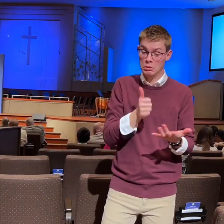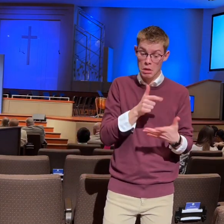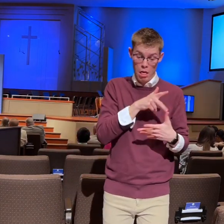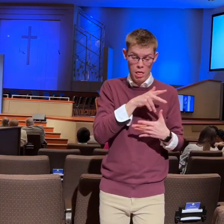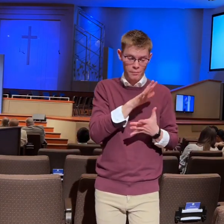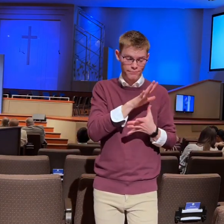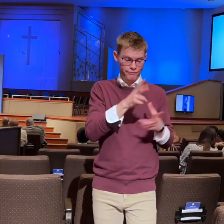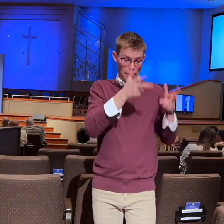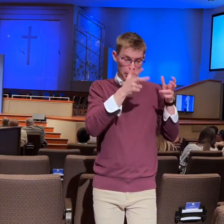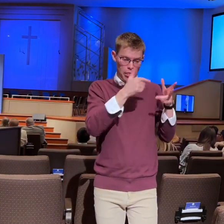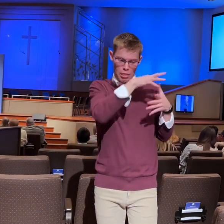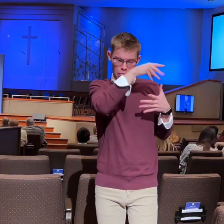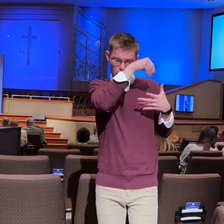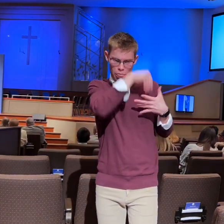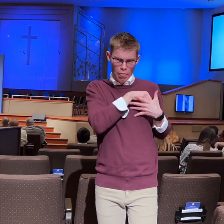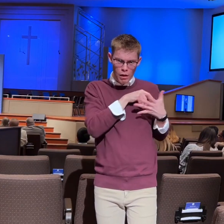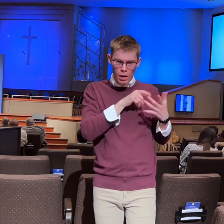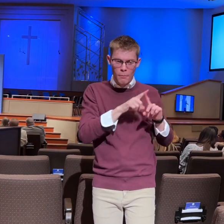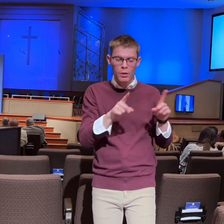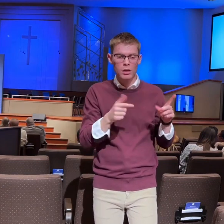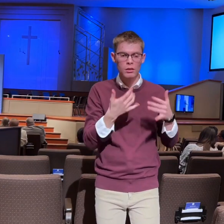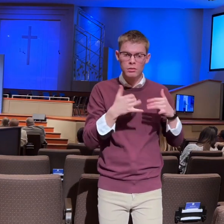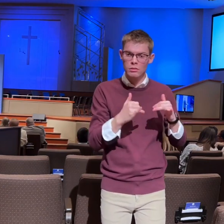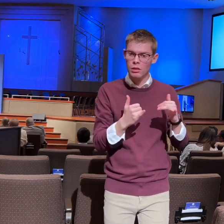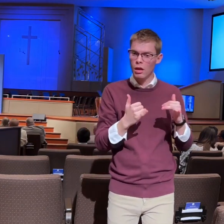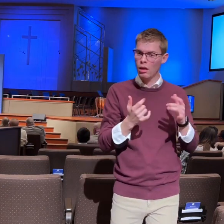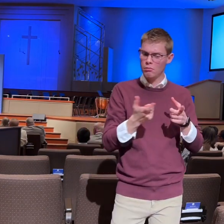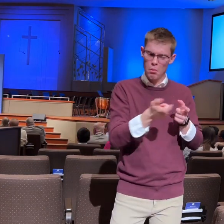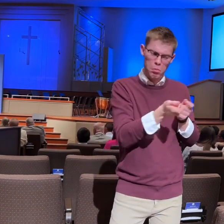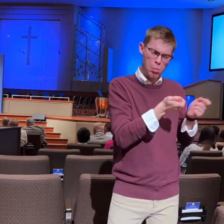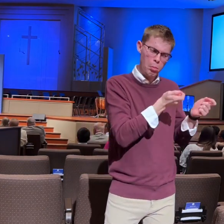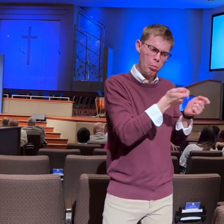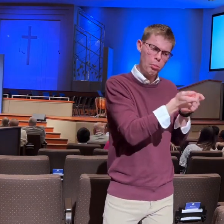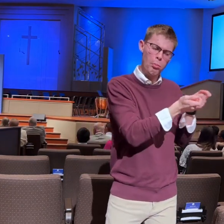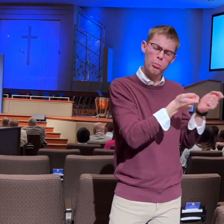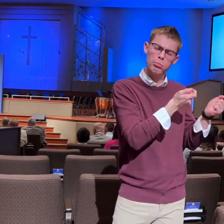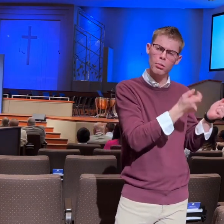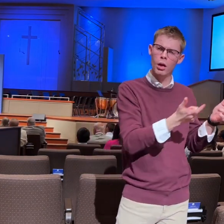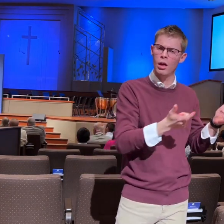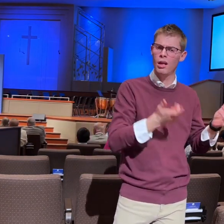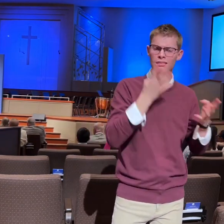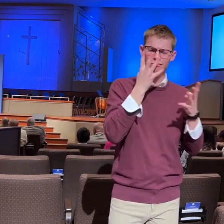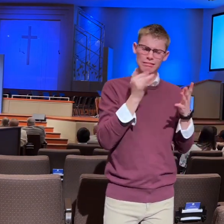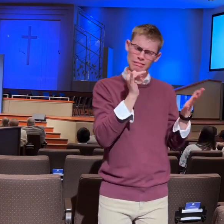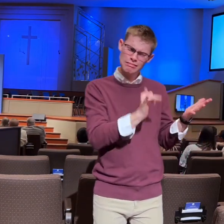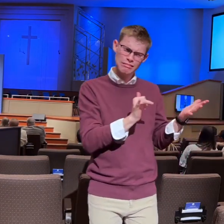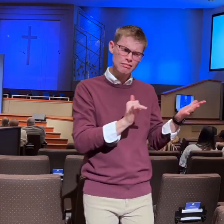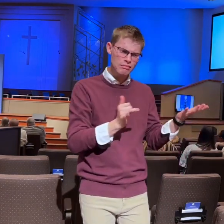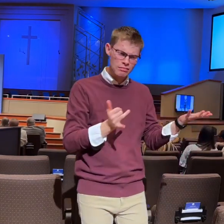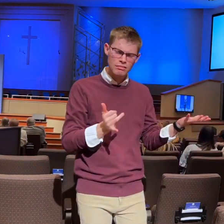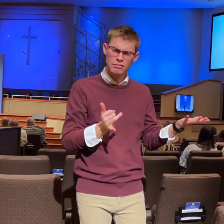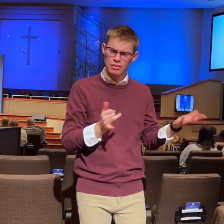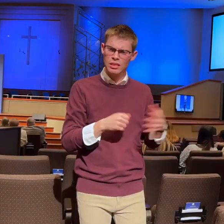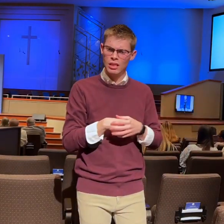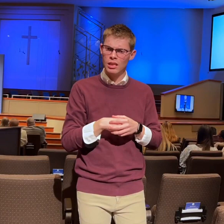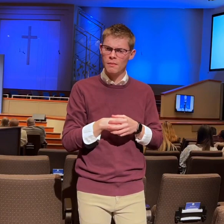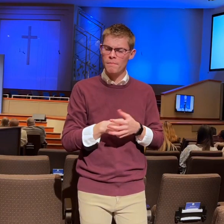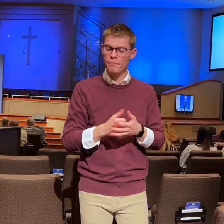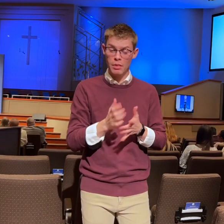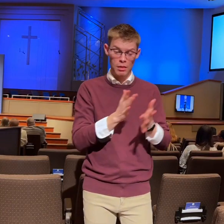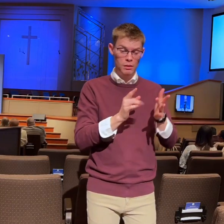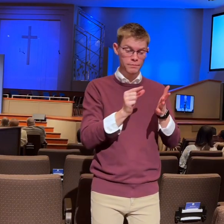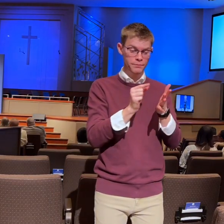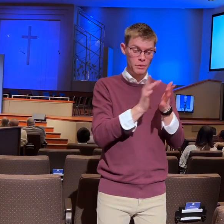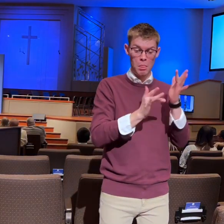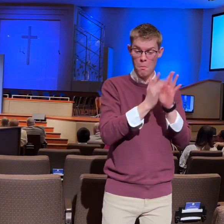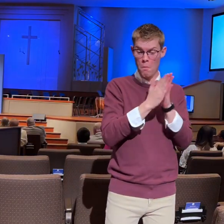but I'm telling you tonight that it is a sad thing when someone, the Bible says, the spirit speaketh expressly that they will depart from the